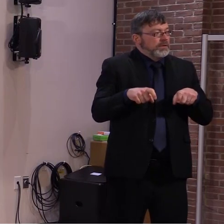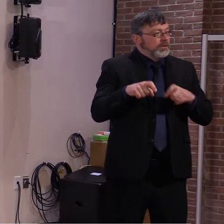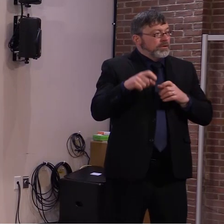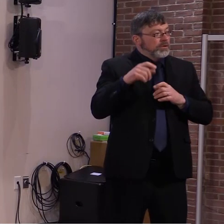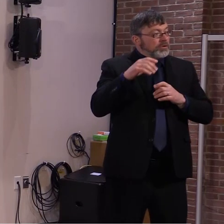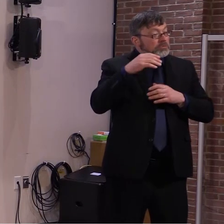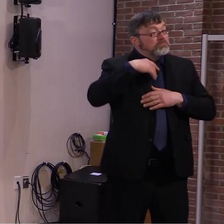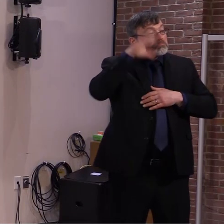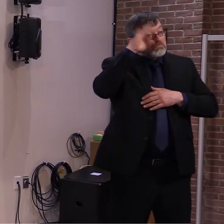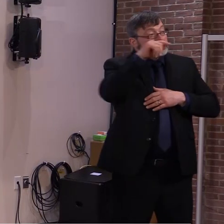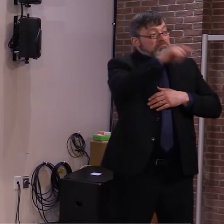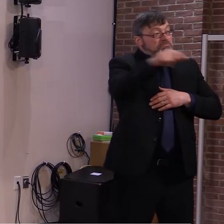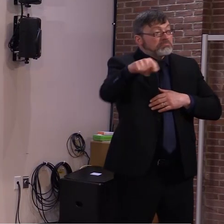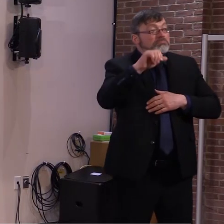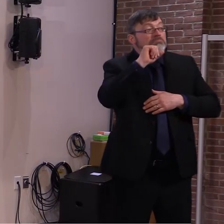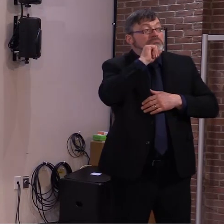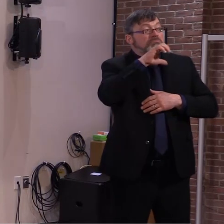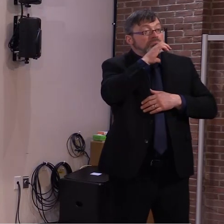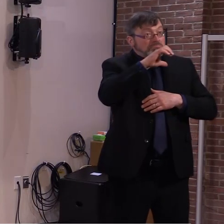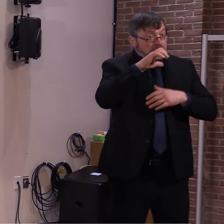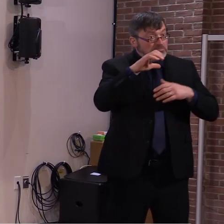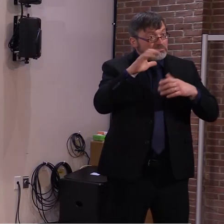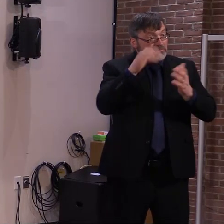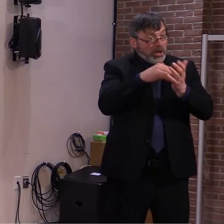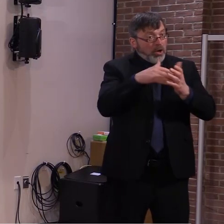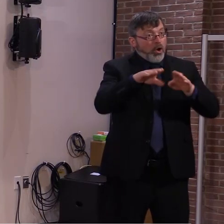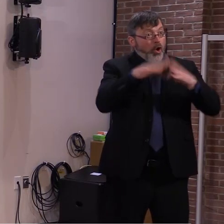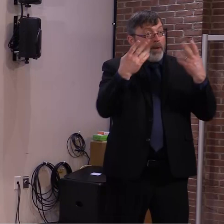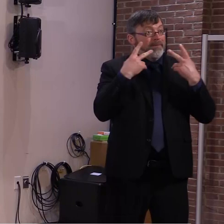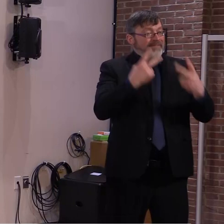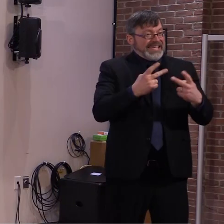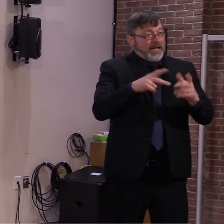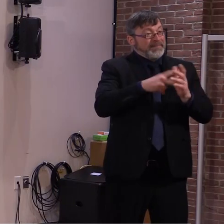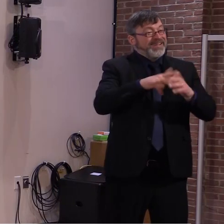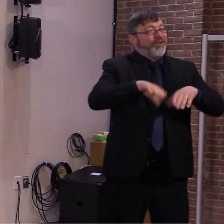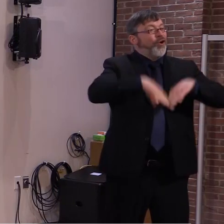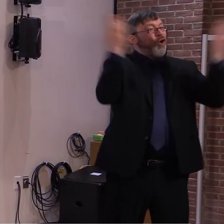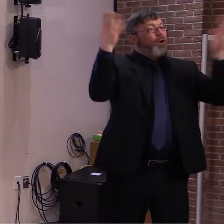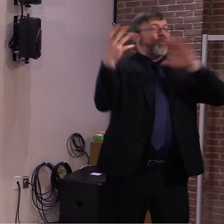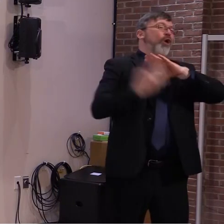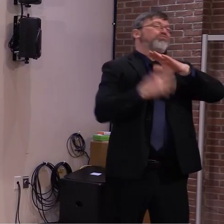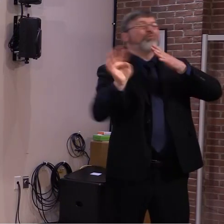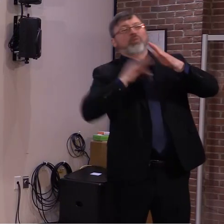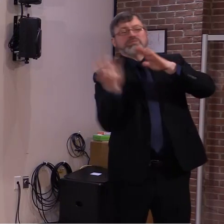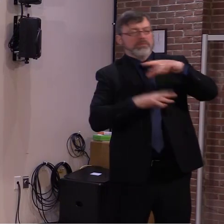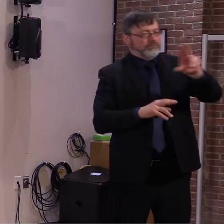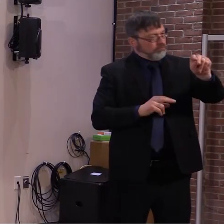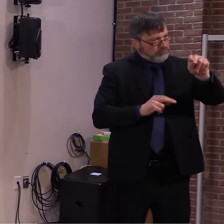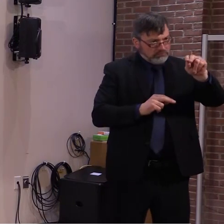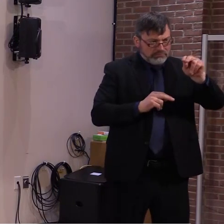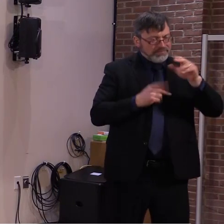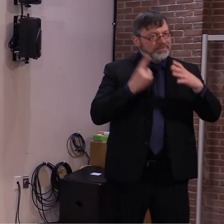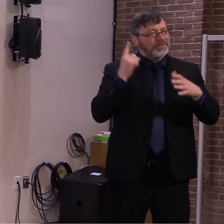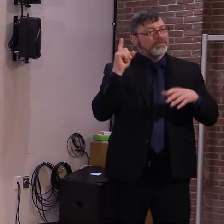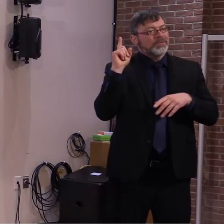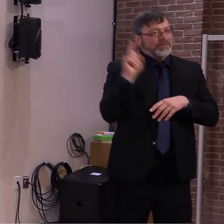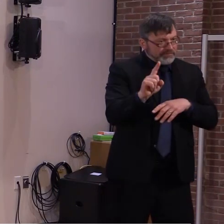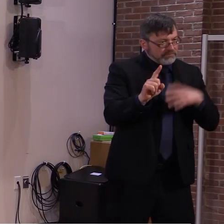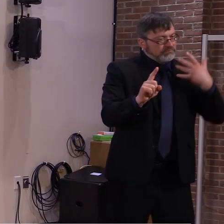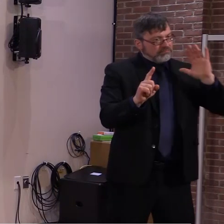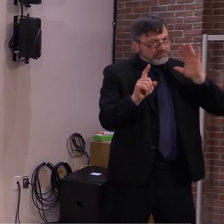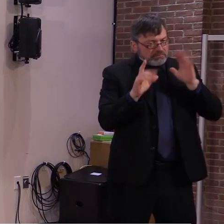visitation. DALE and VDH have worked closely with adult day providers and senior centers to review the